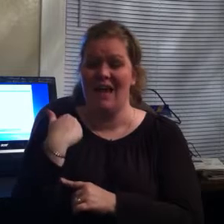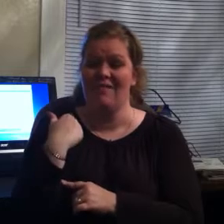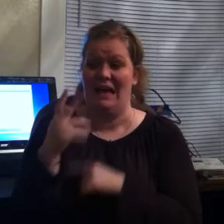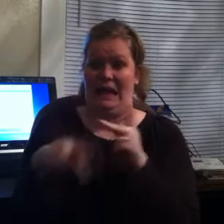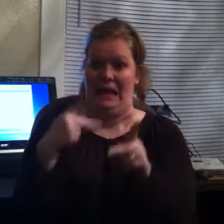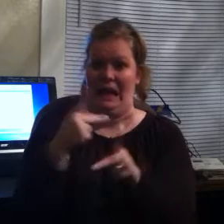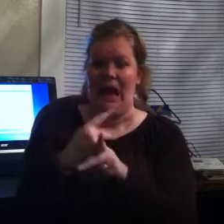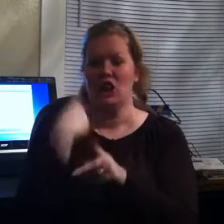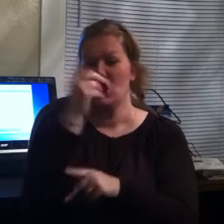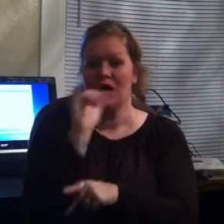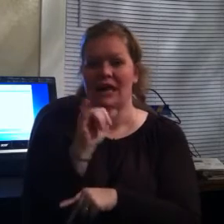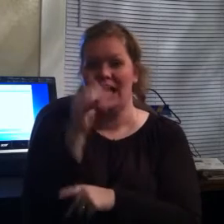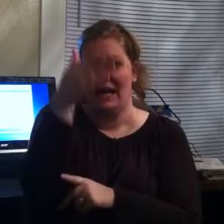denying the power thereof.